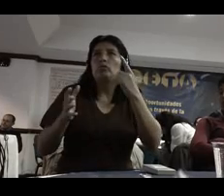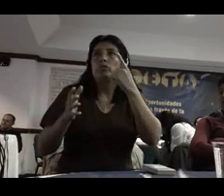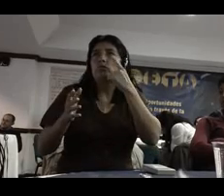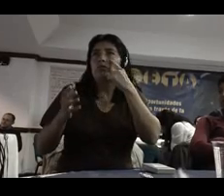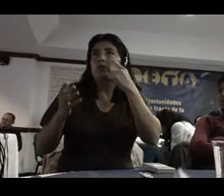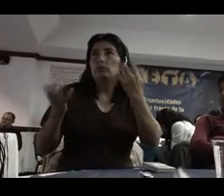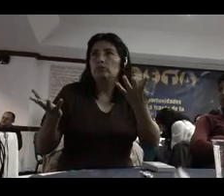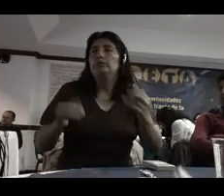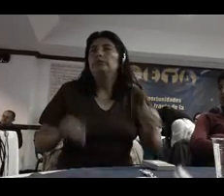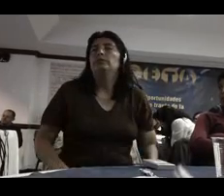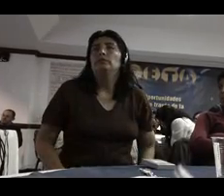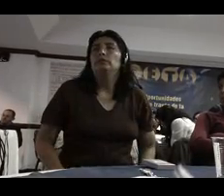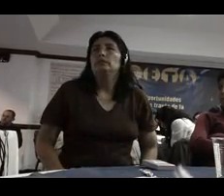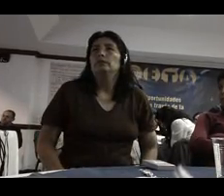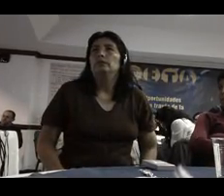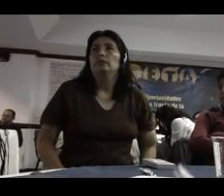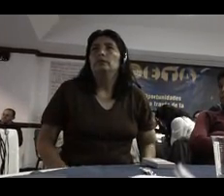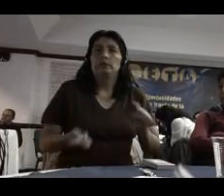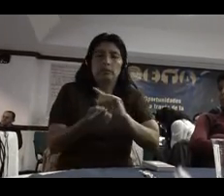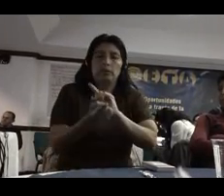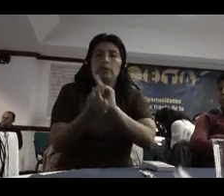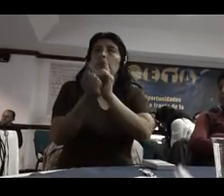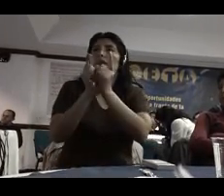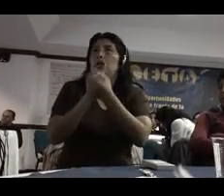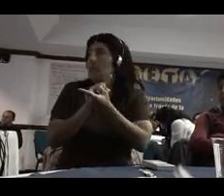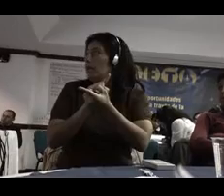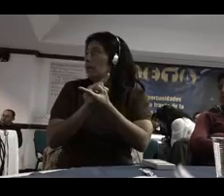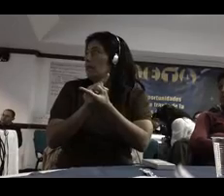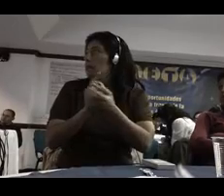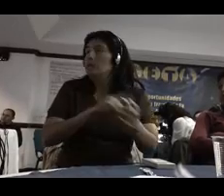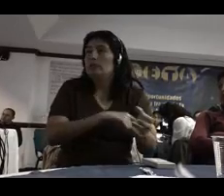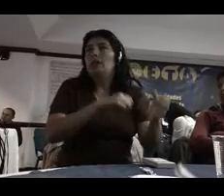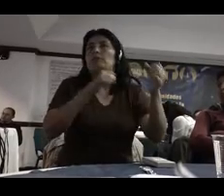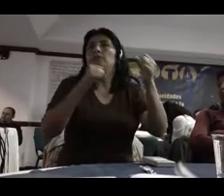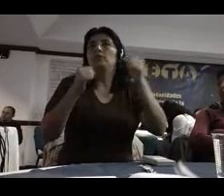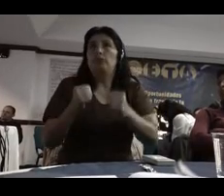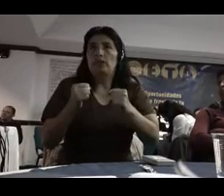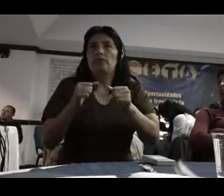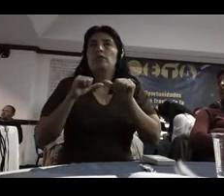and sustainability. Yes.